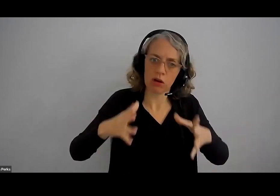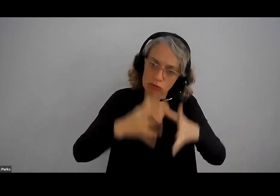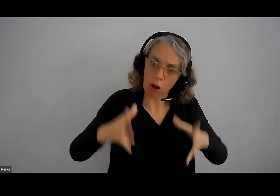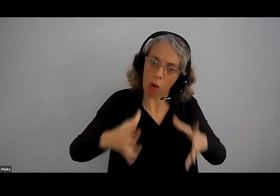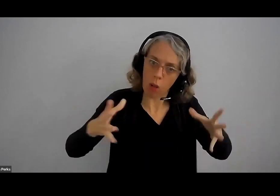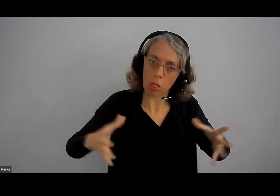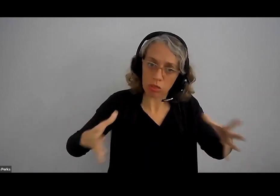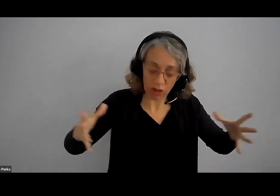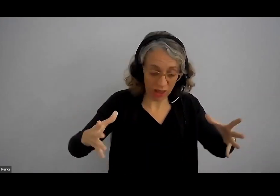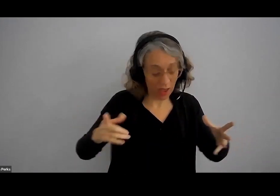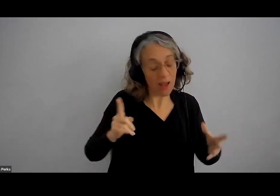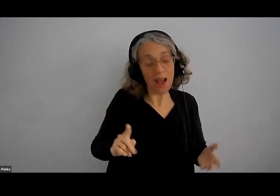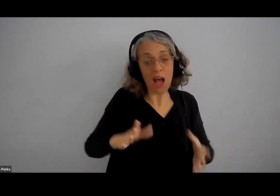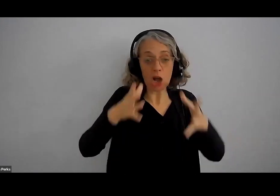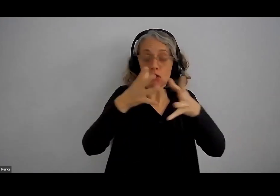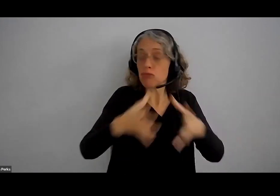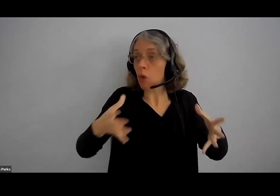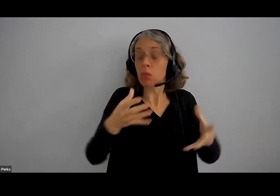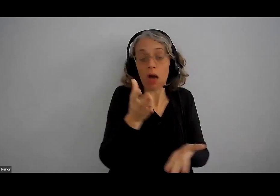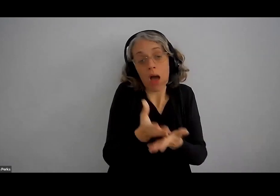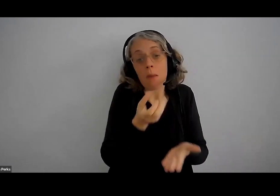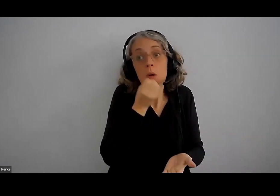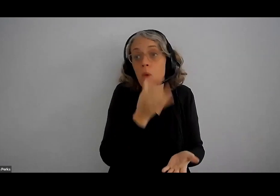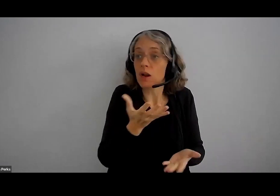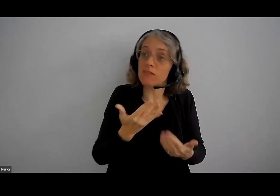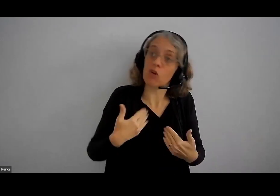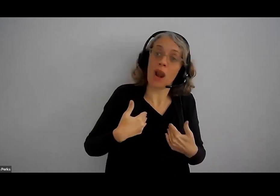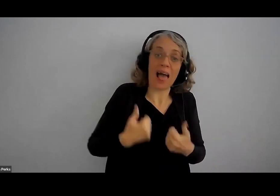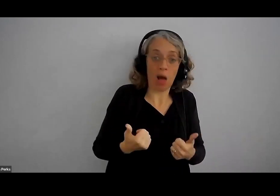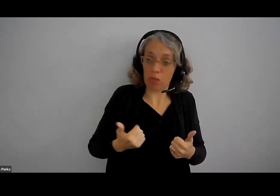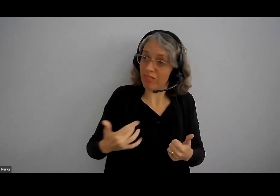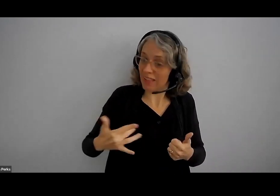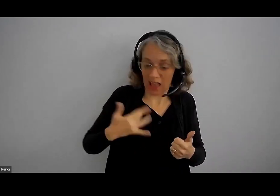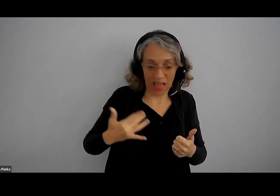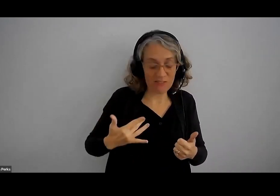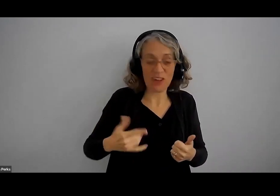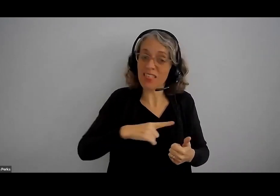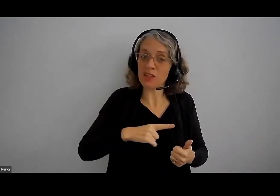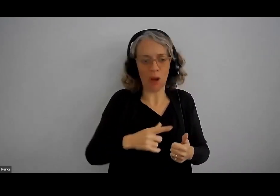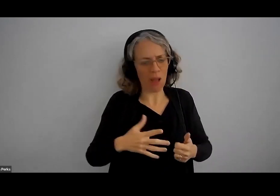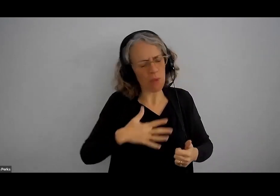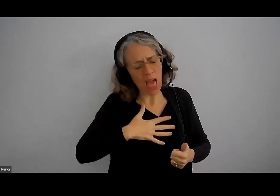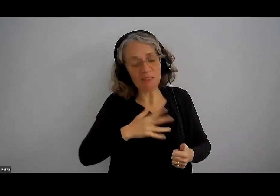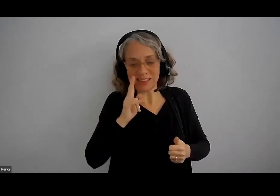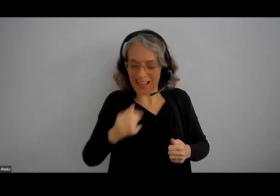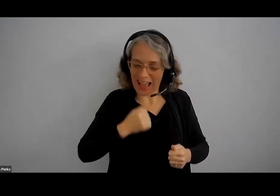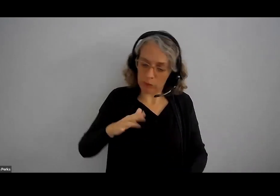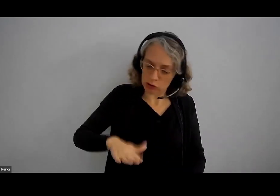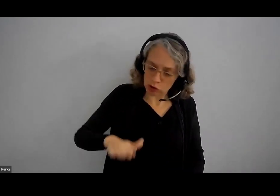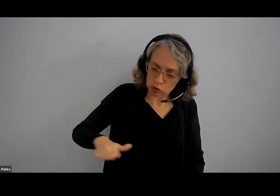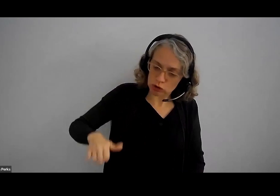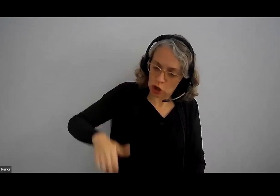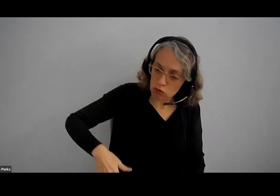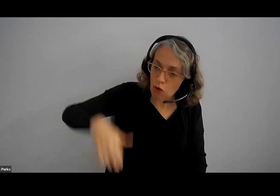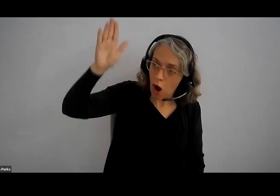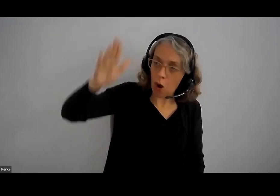recognize that growth is a wonderful, healthy phase of life. That's why we love to see our kids grow. We love to see our